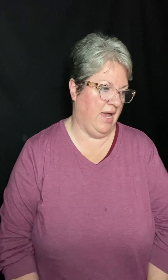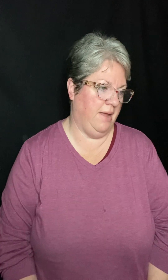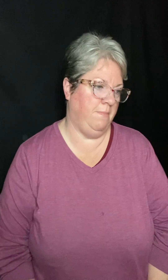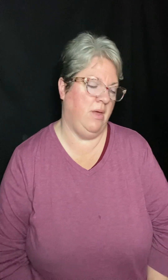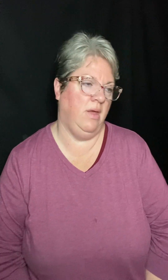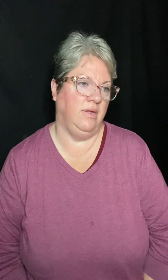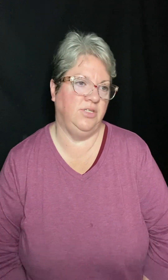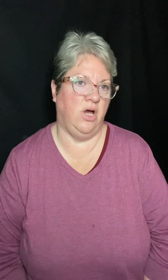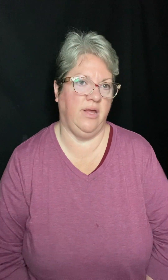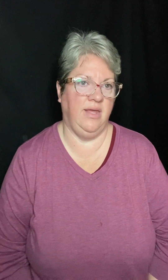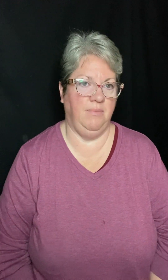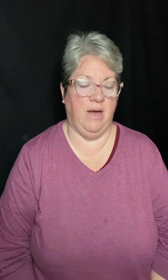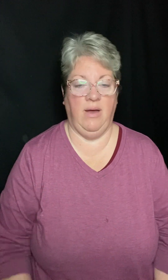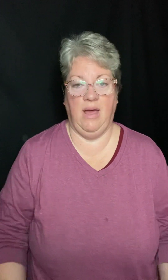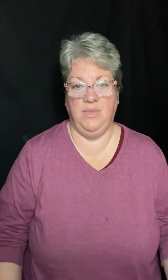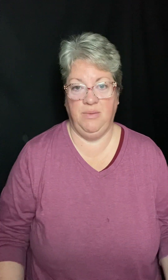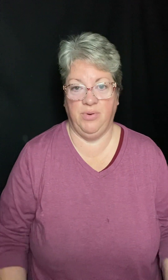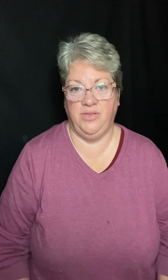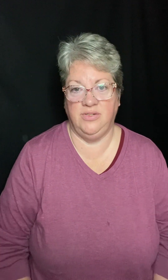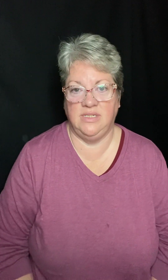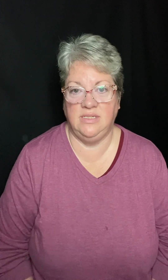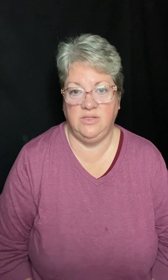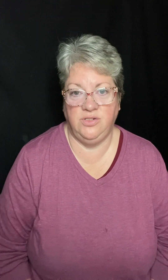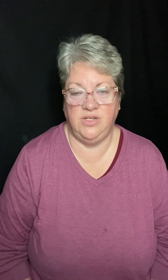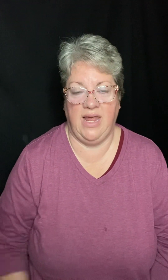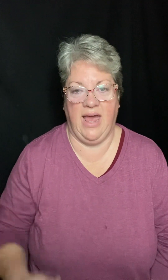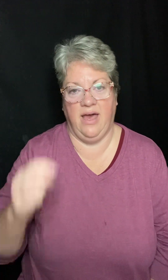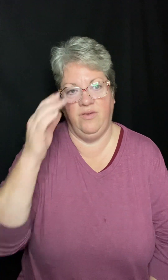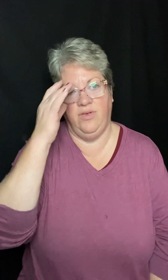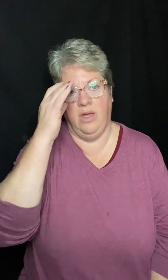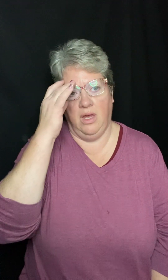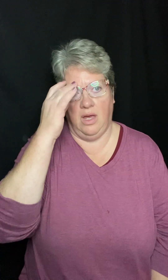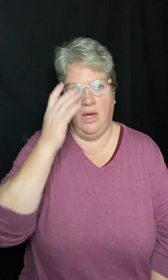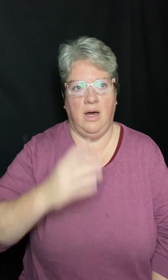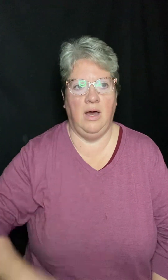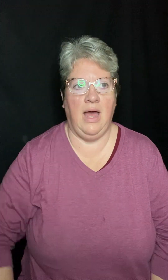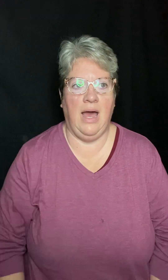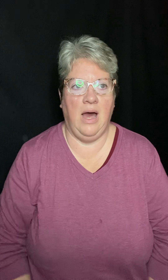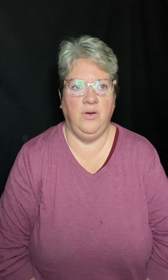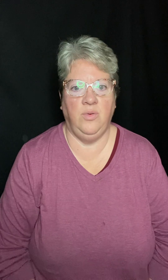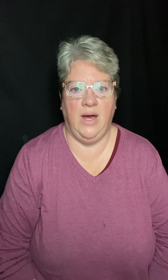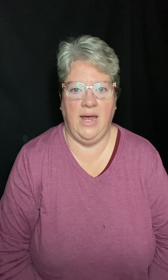I'm talking about how many brothers and sisters I have, how do I